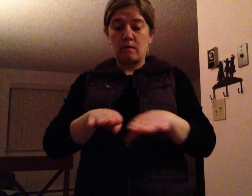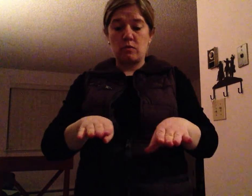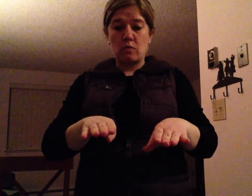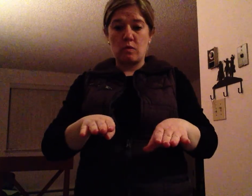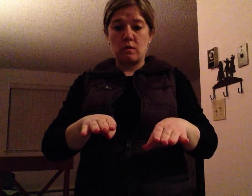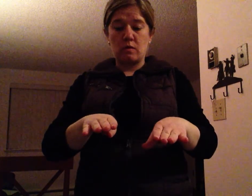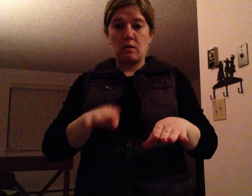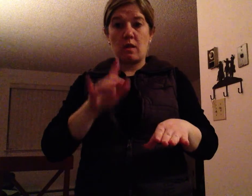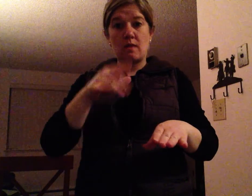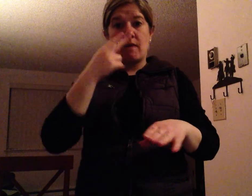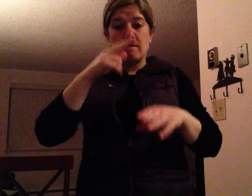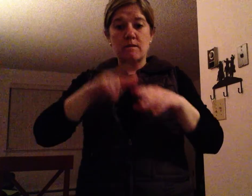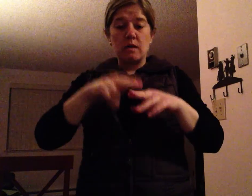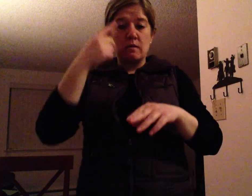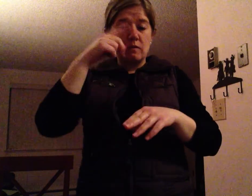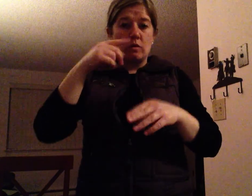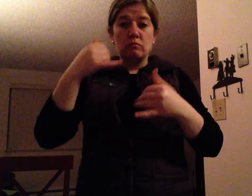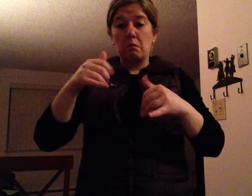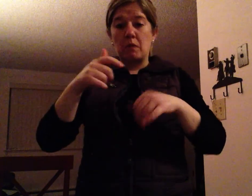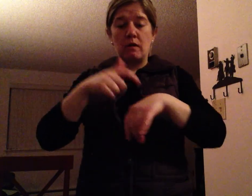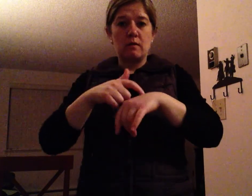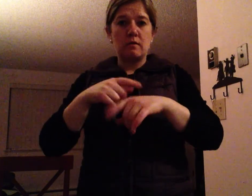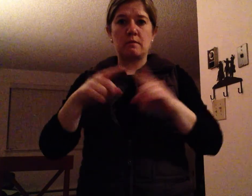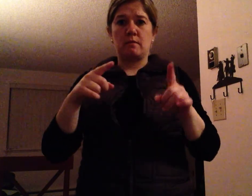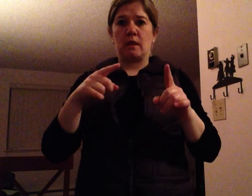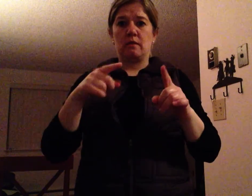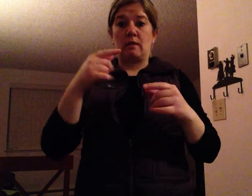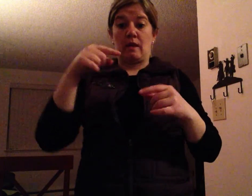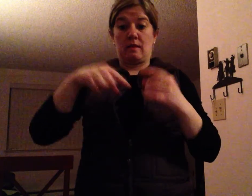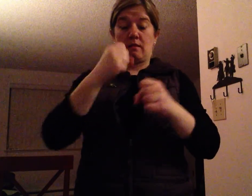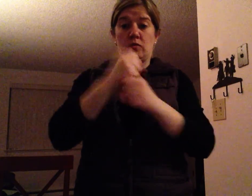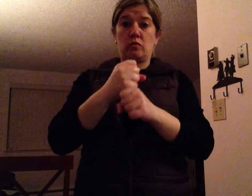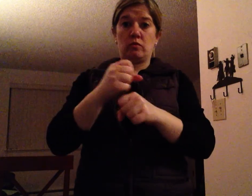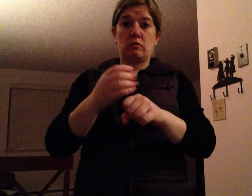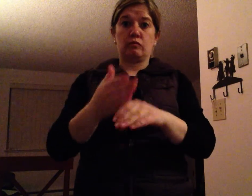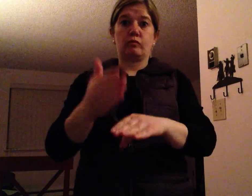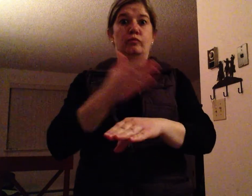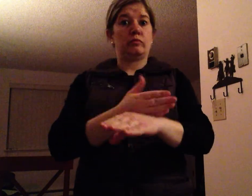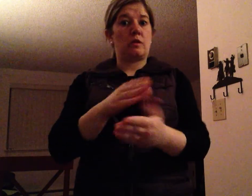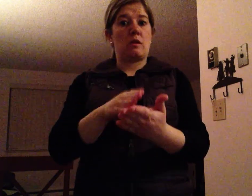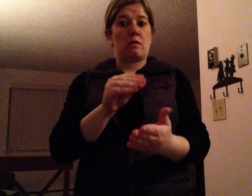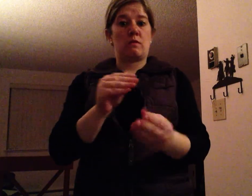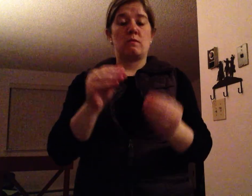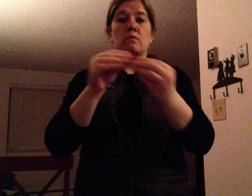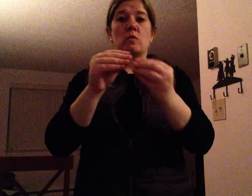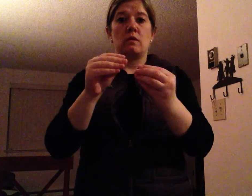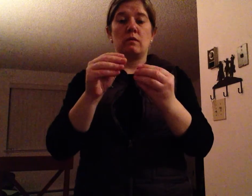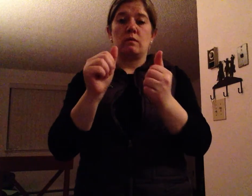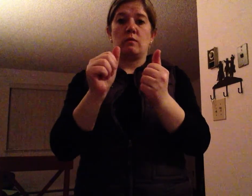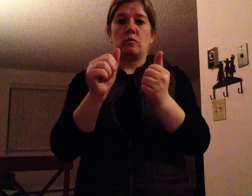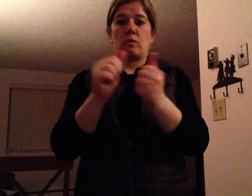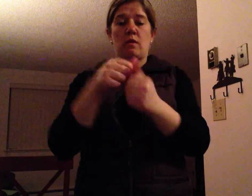with these pattern blocks and come up with different things. Pretty soon we're going to start the geometry chapter, and when we start geometry, we start looking at